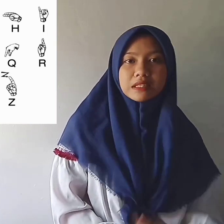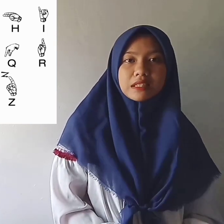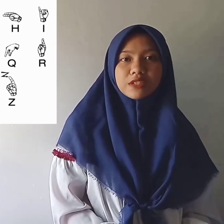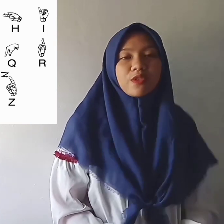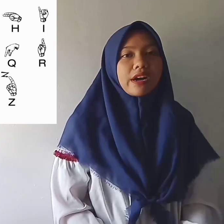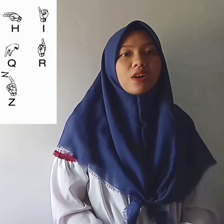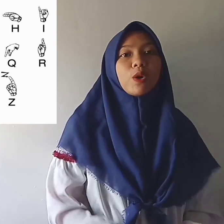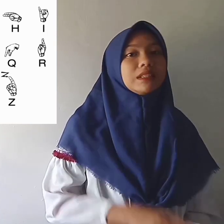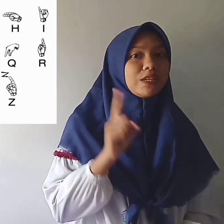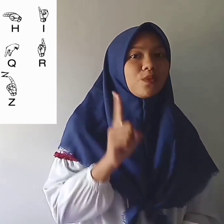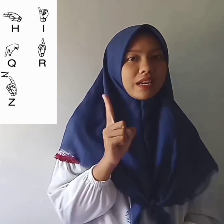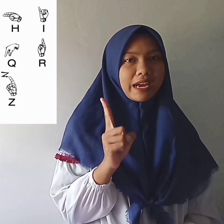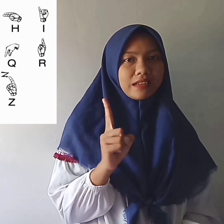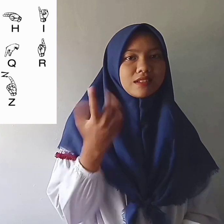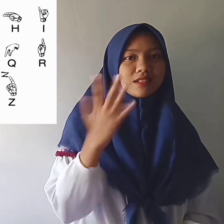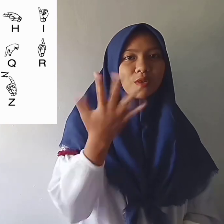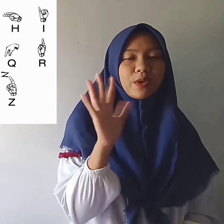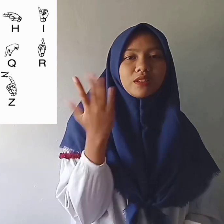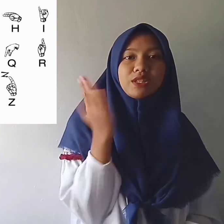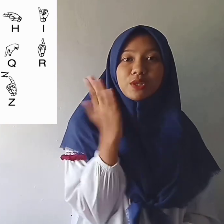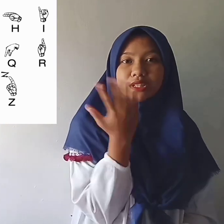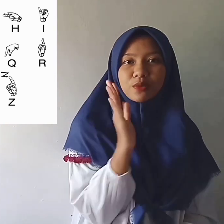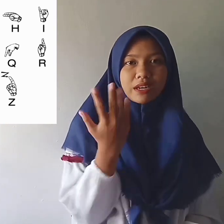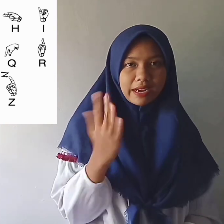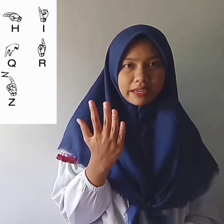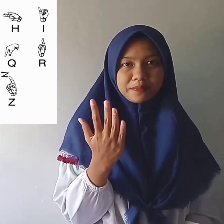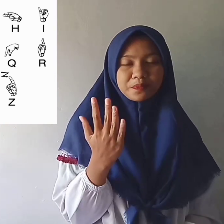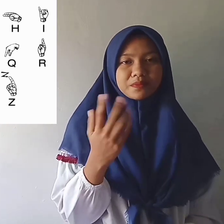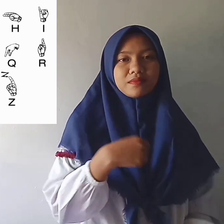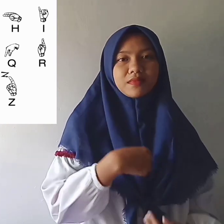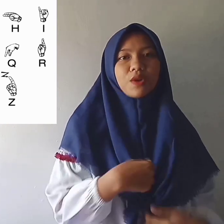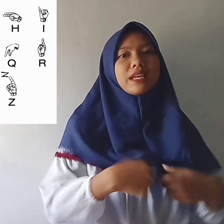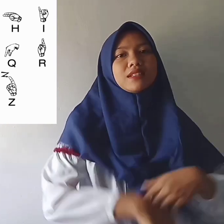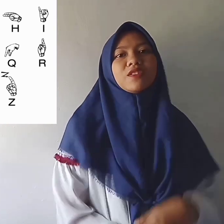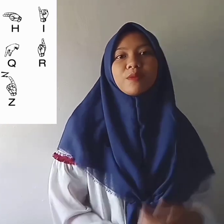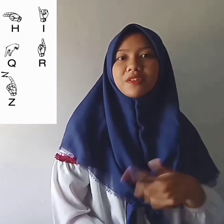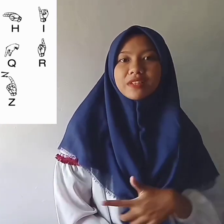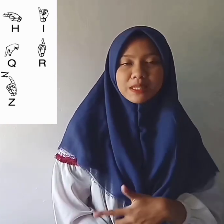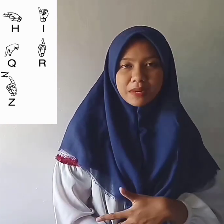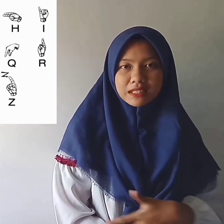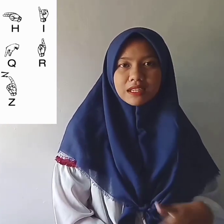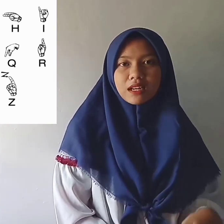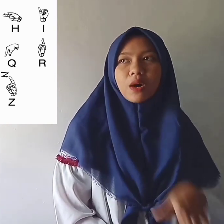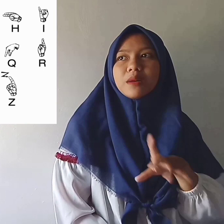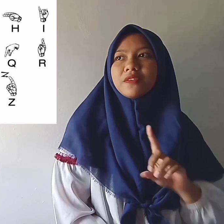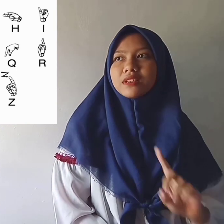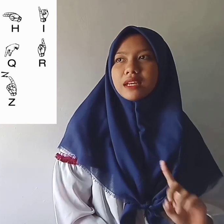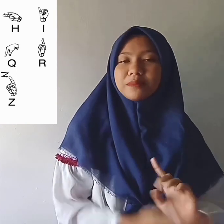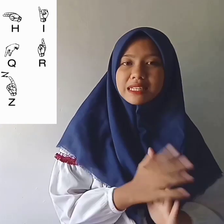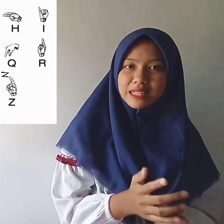is require only one hand, so we only use one hand. Okay, start from the first part. Oh, before that, please tell